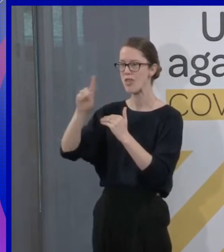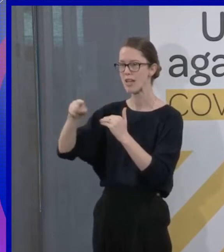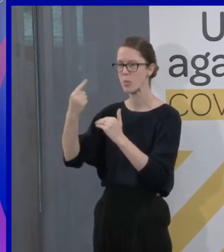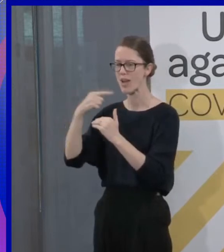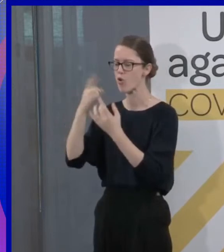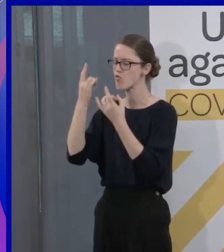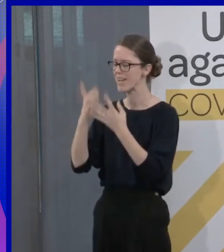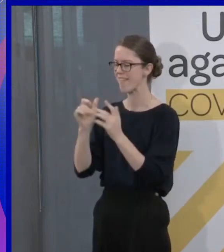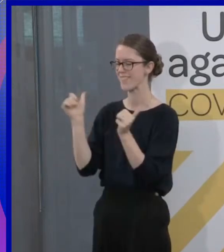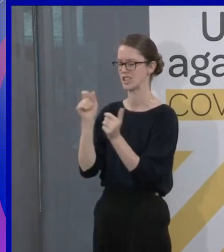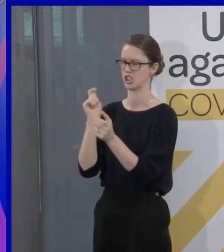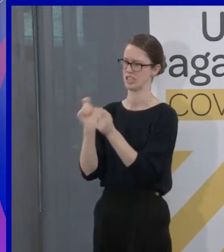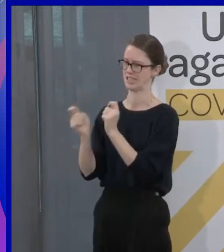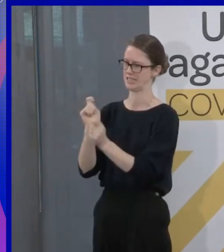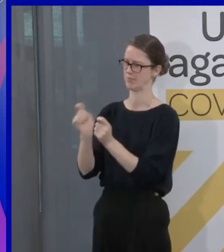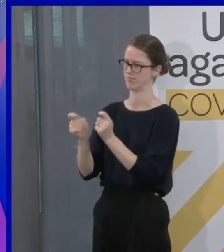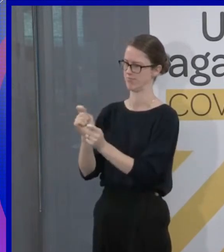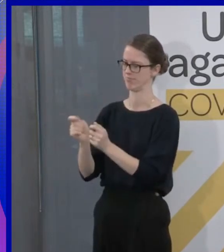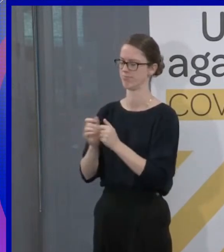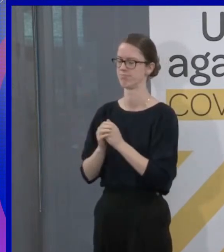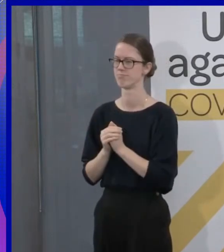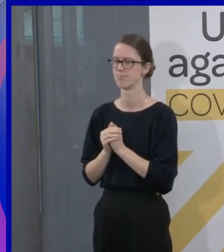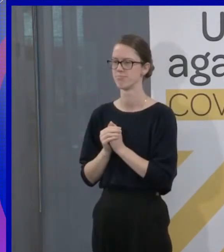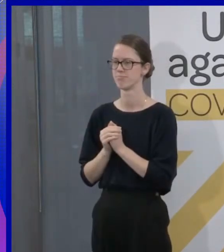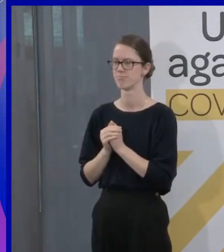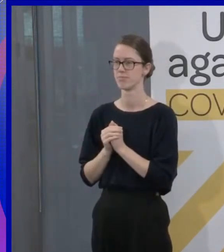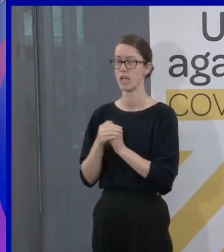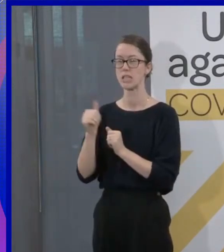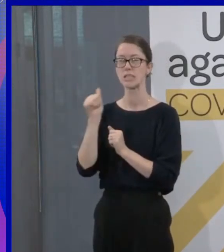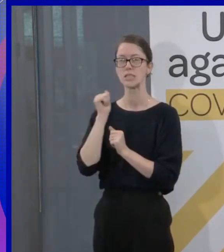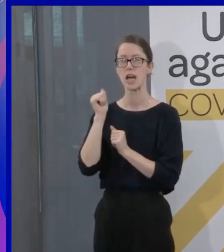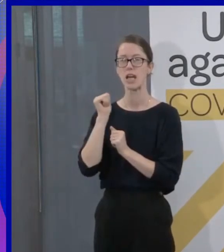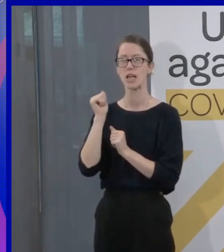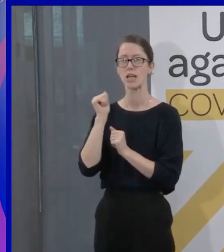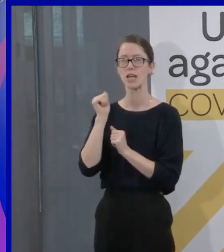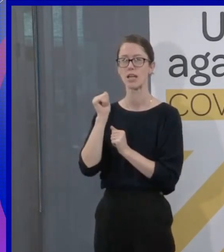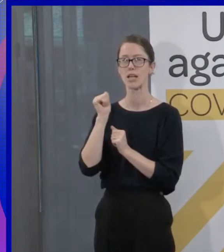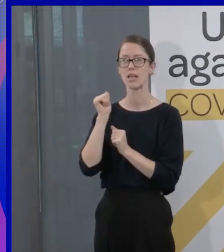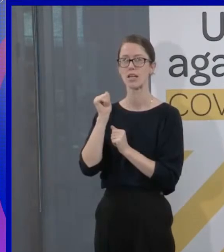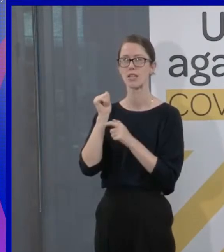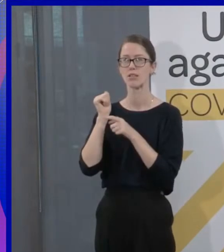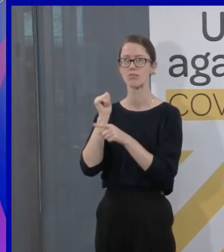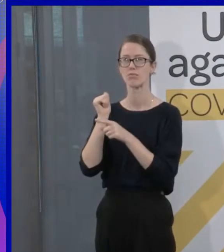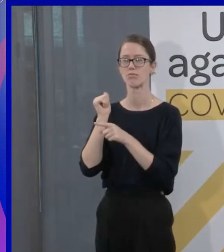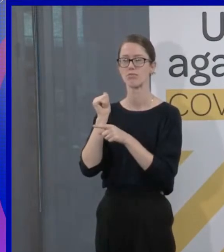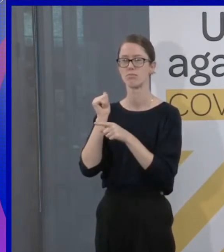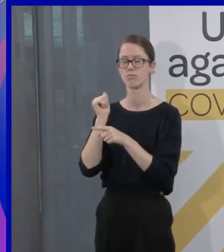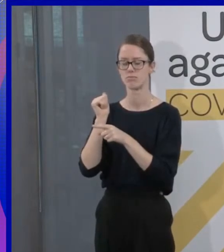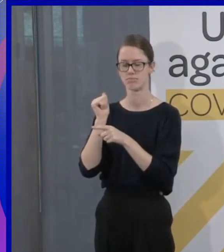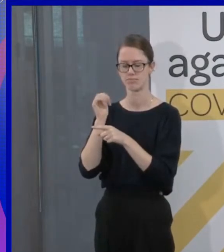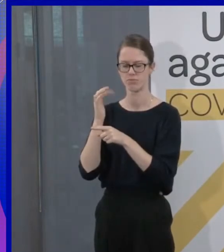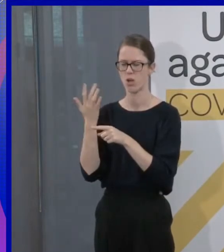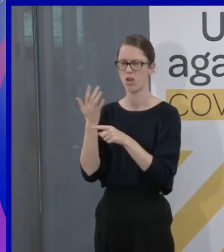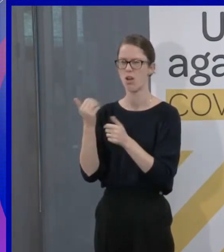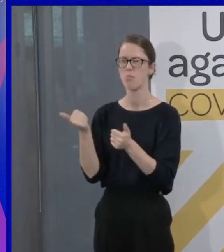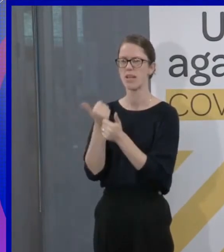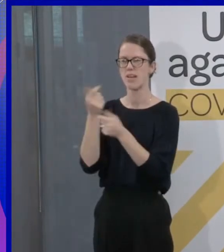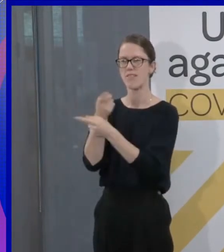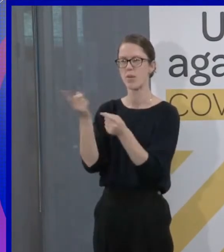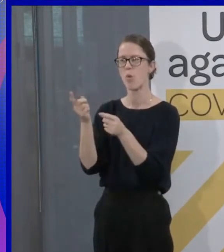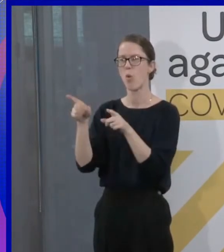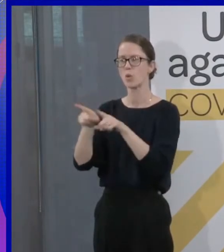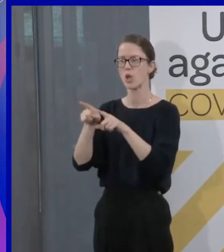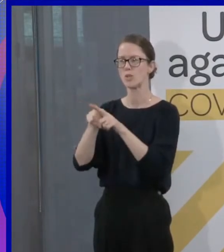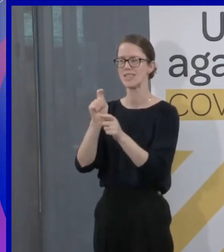already been swabbed on site, and by the end of yesterday, and of course quite a number will have also been tested by their GP